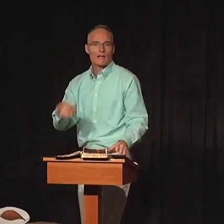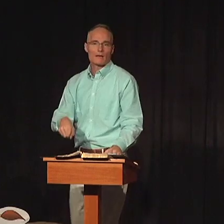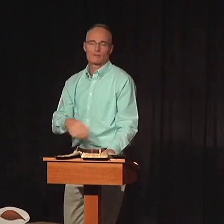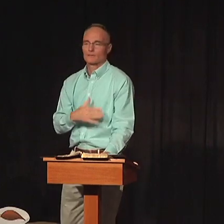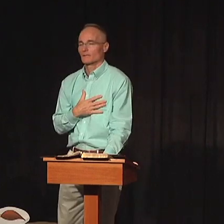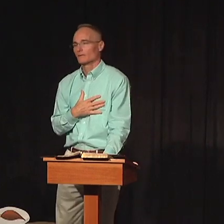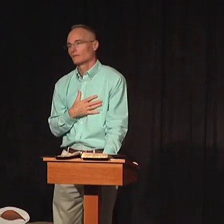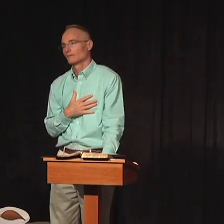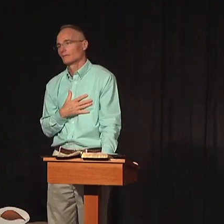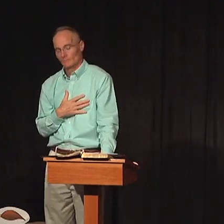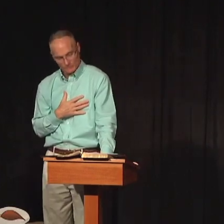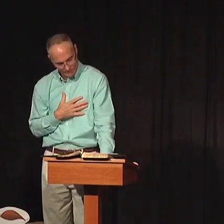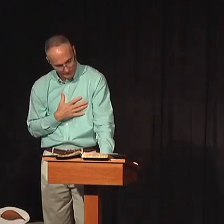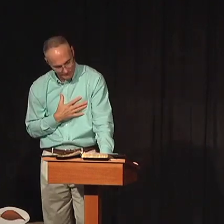Because when you forget, what happens?